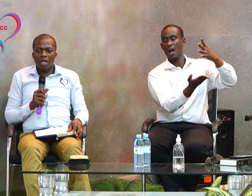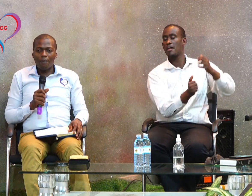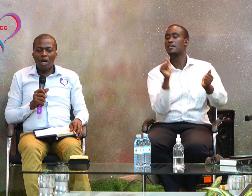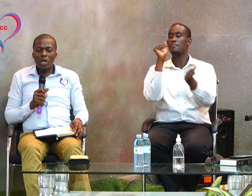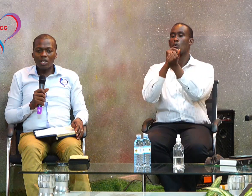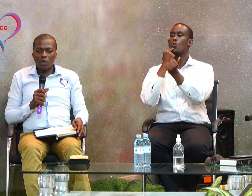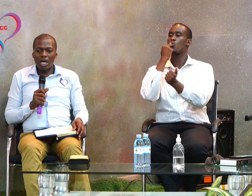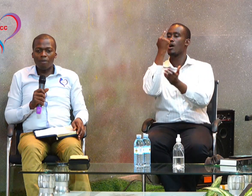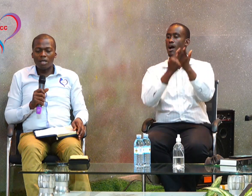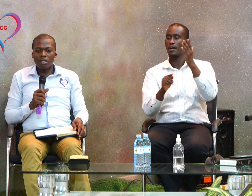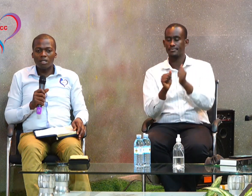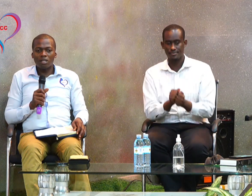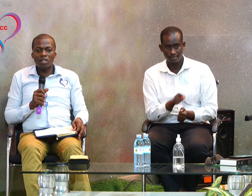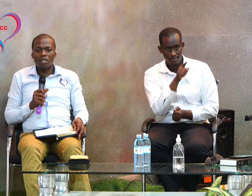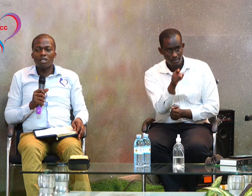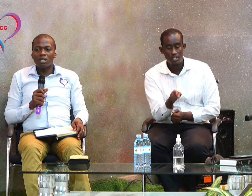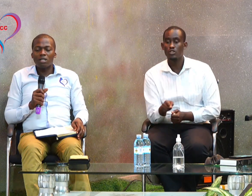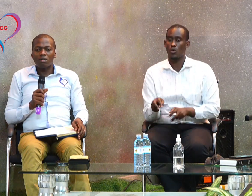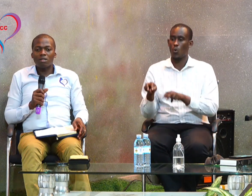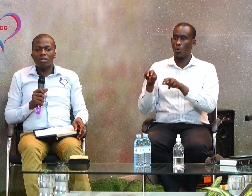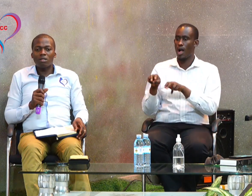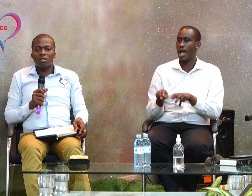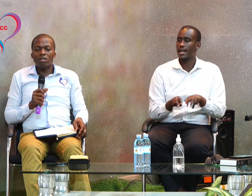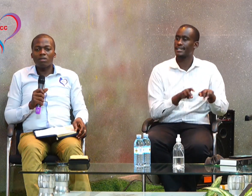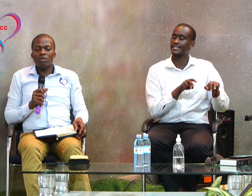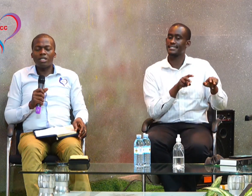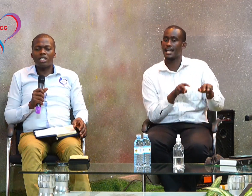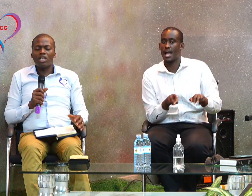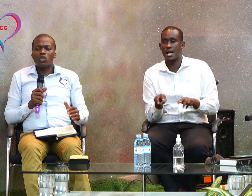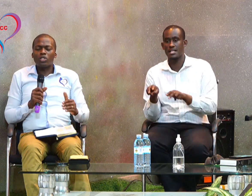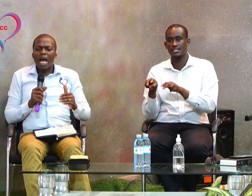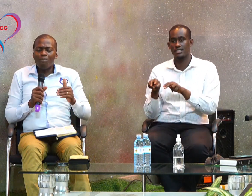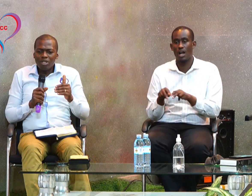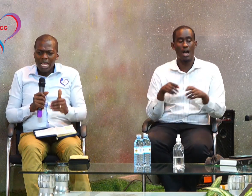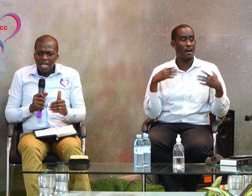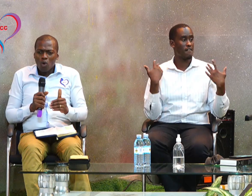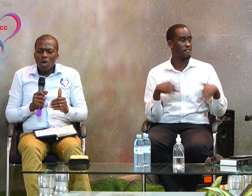us, walk worthy of the